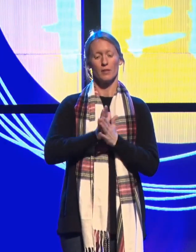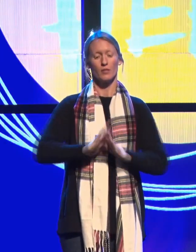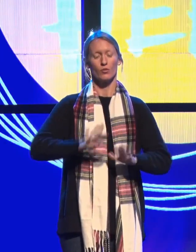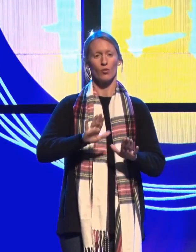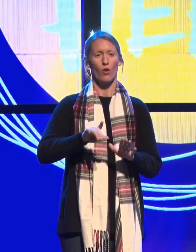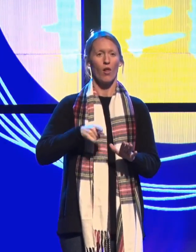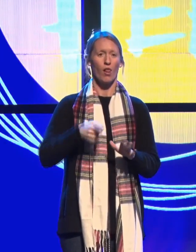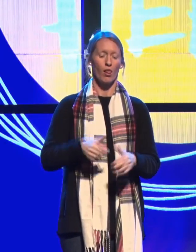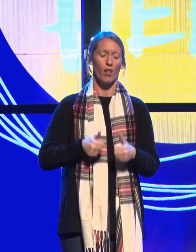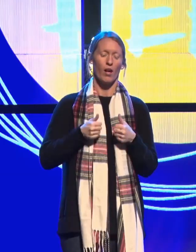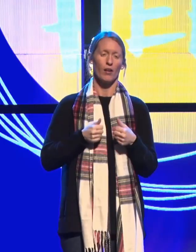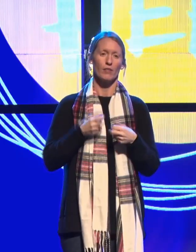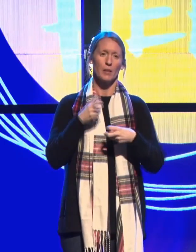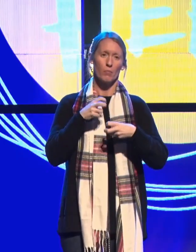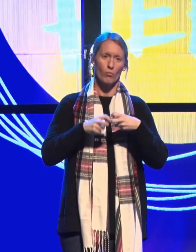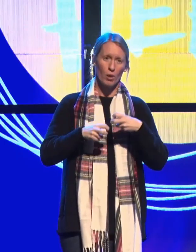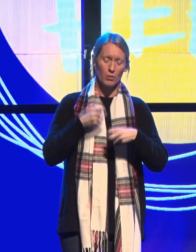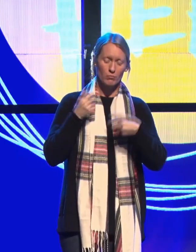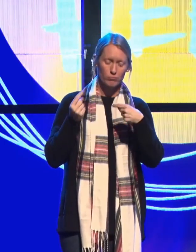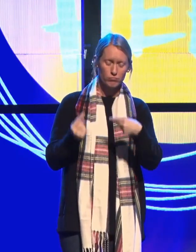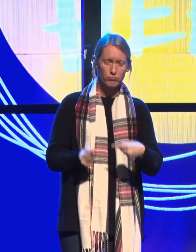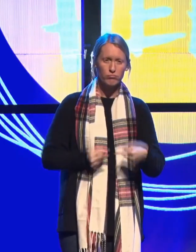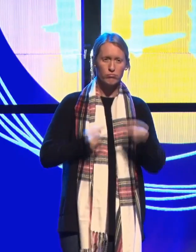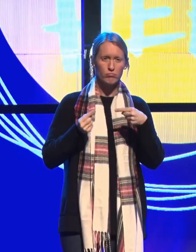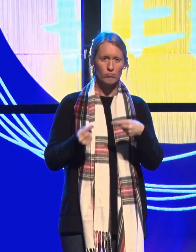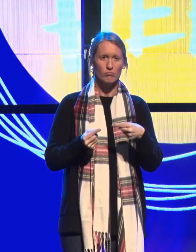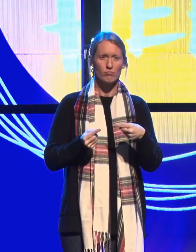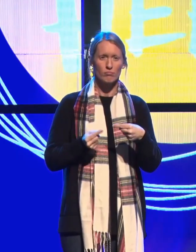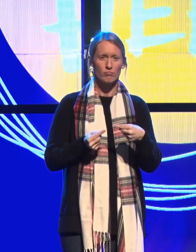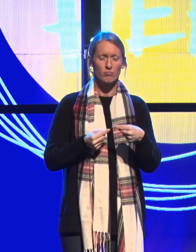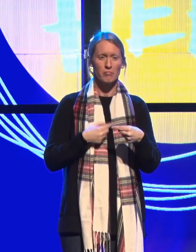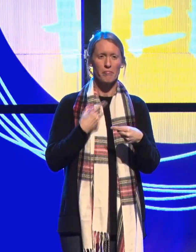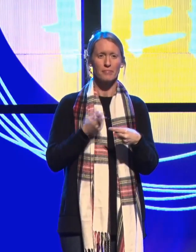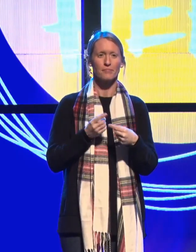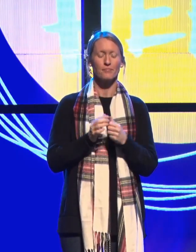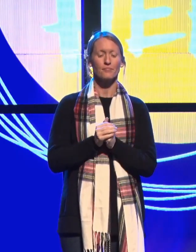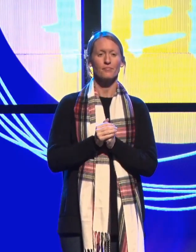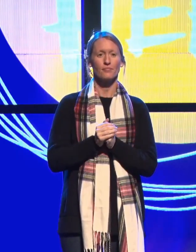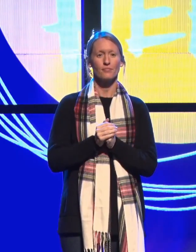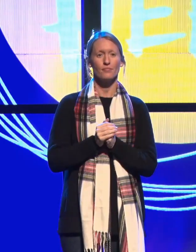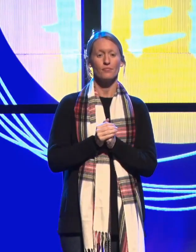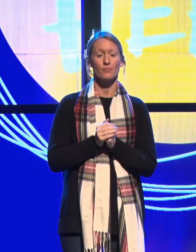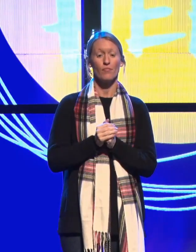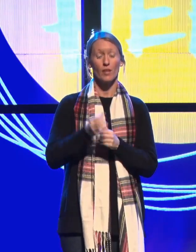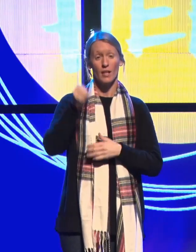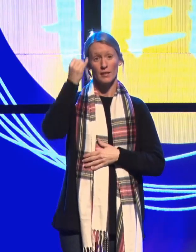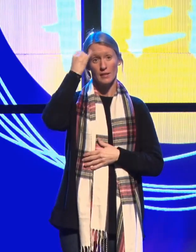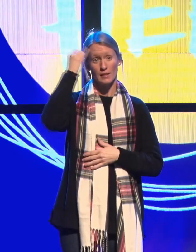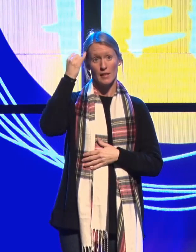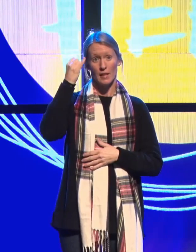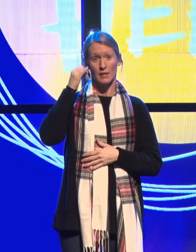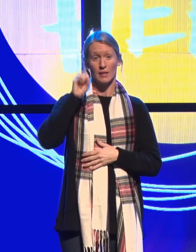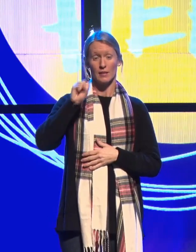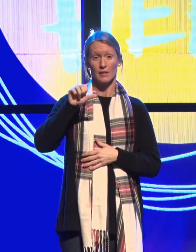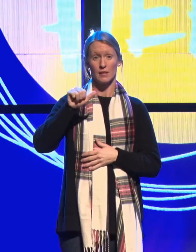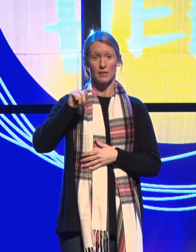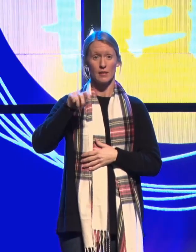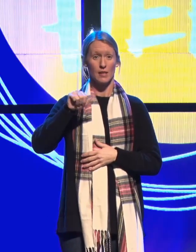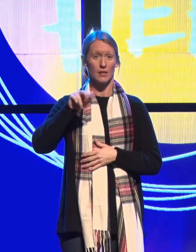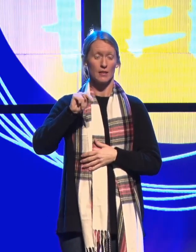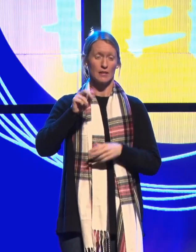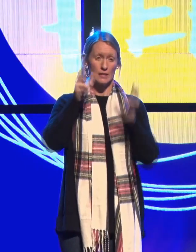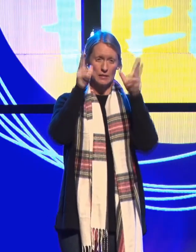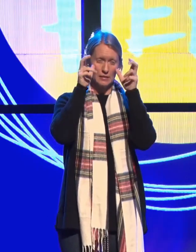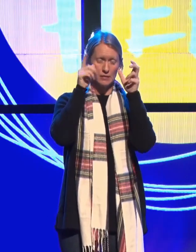Okay? So let's just suspend kind of the idea that Satan is an entity or a being,